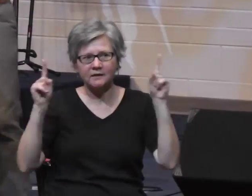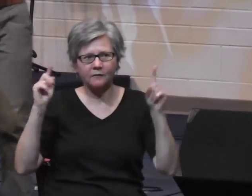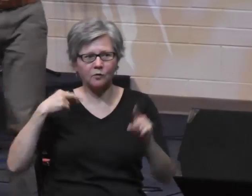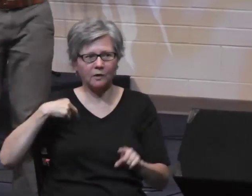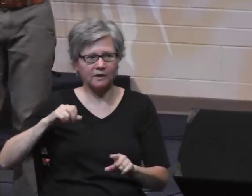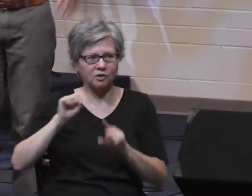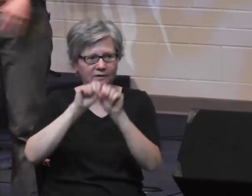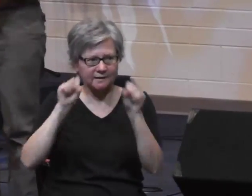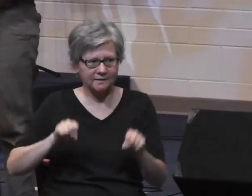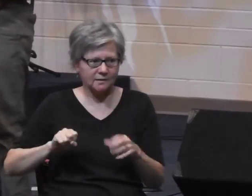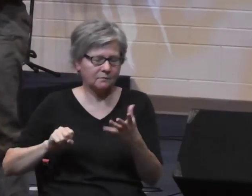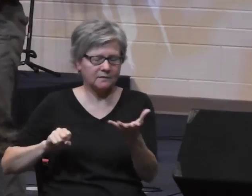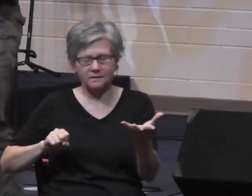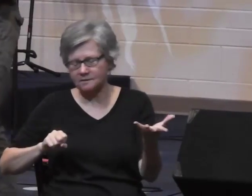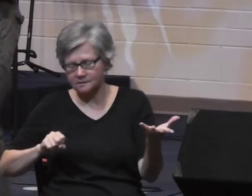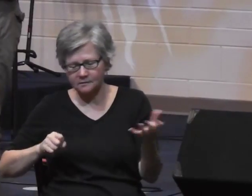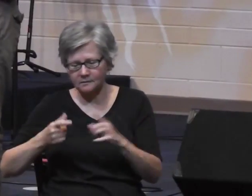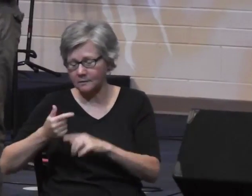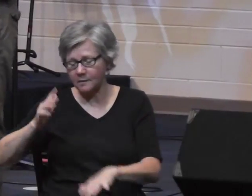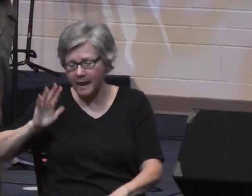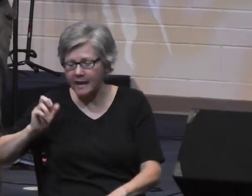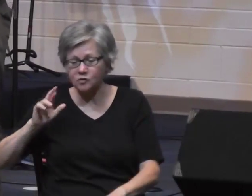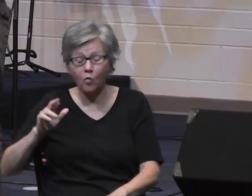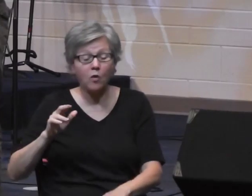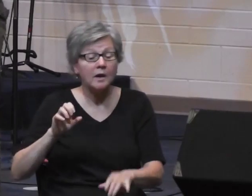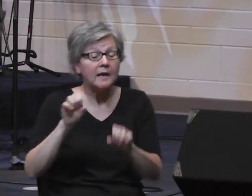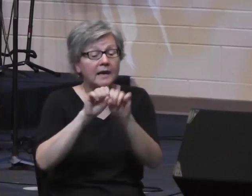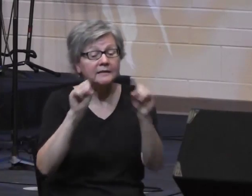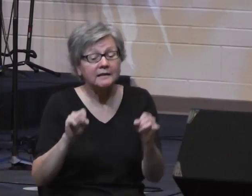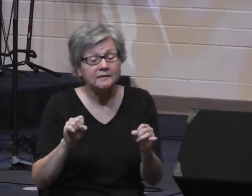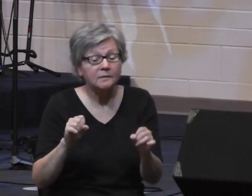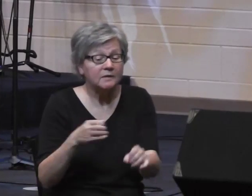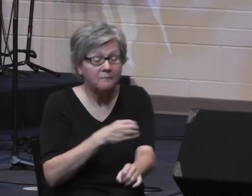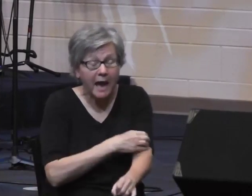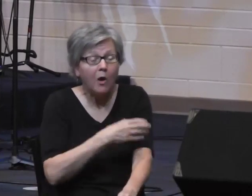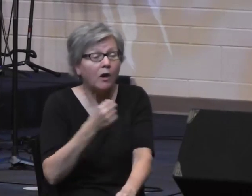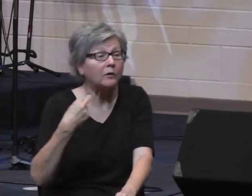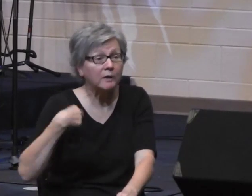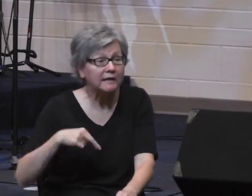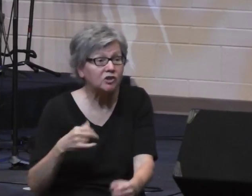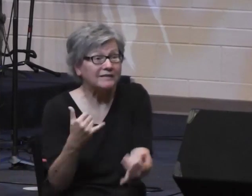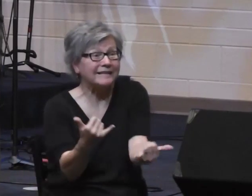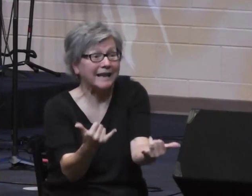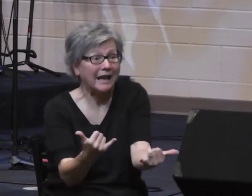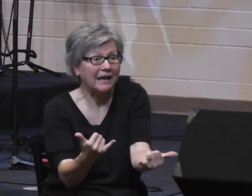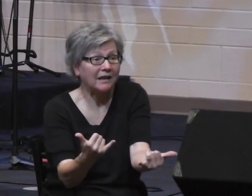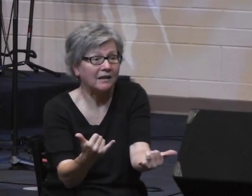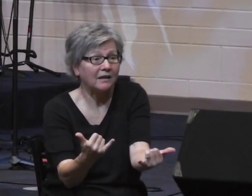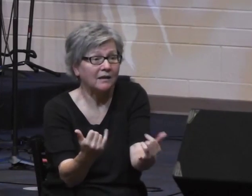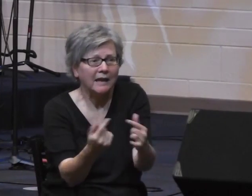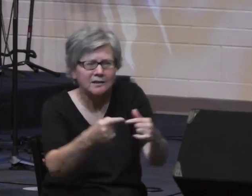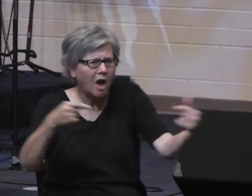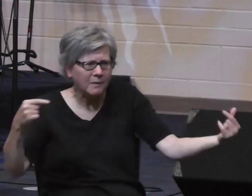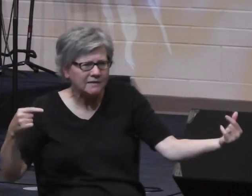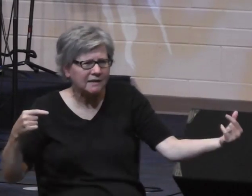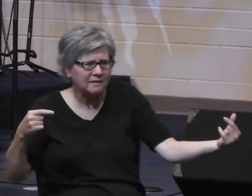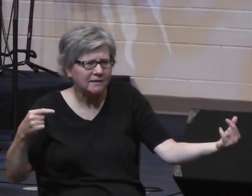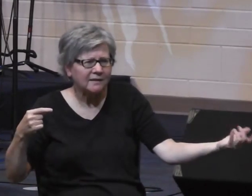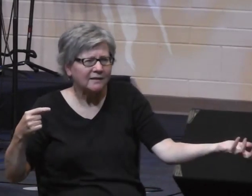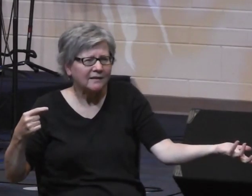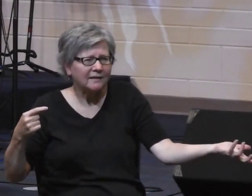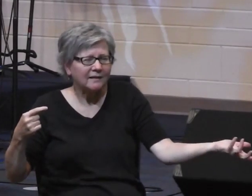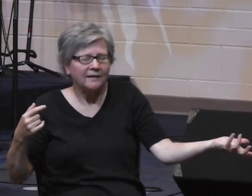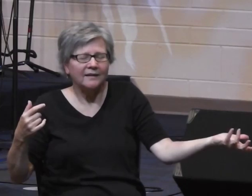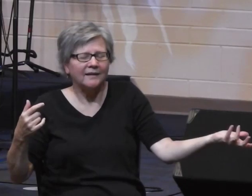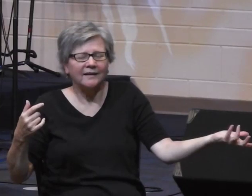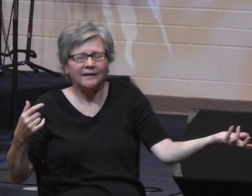systems in the world, whether they're religious systems in the past or even systems of power and religion in our day that demand some